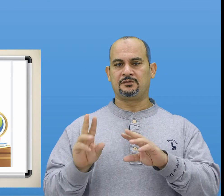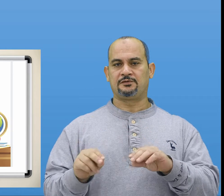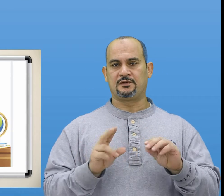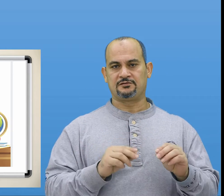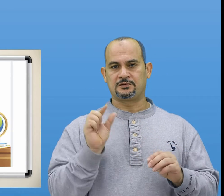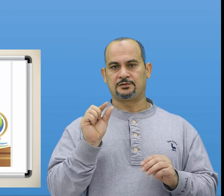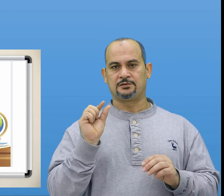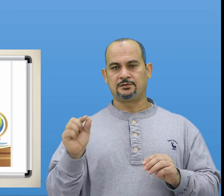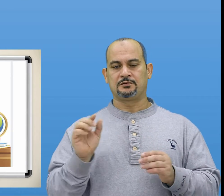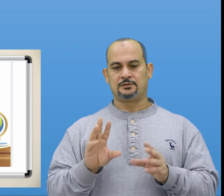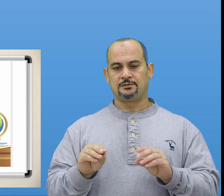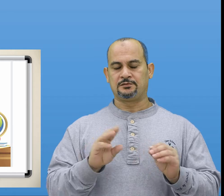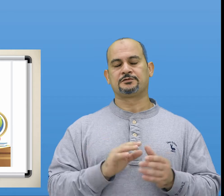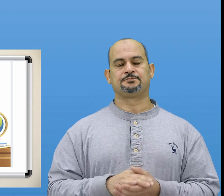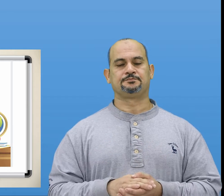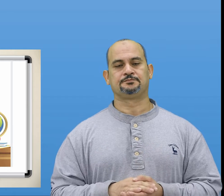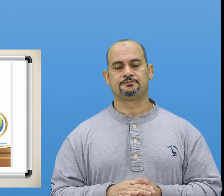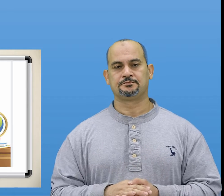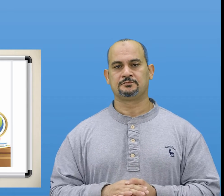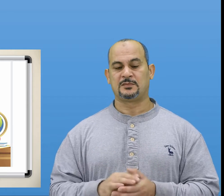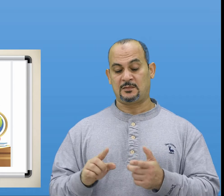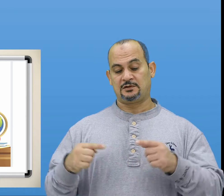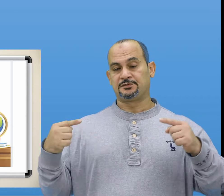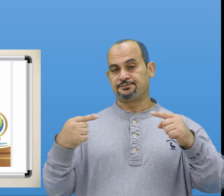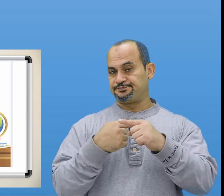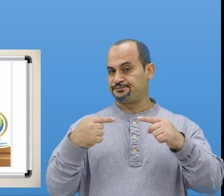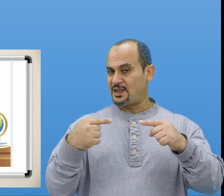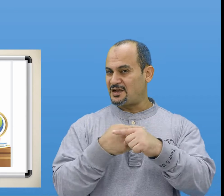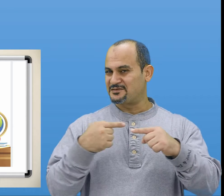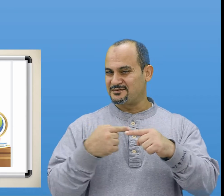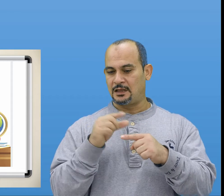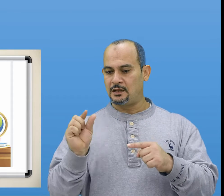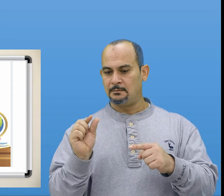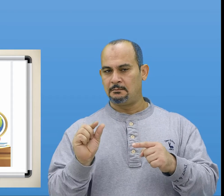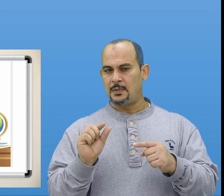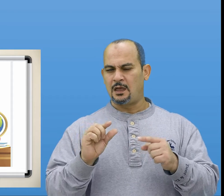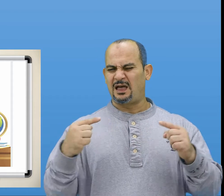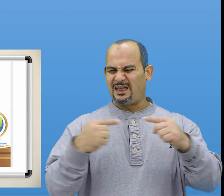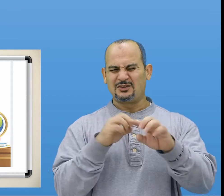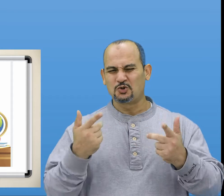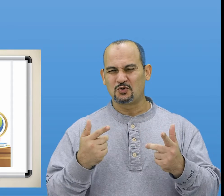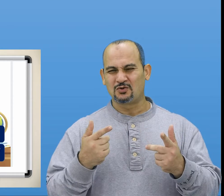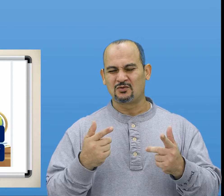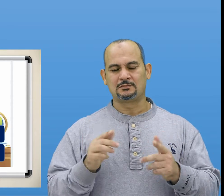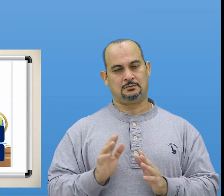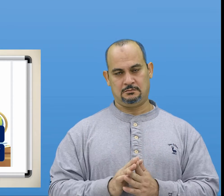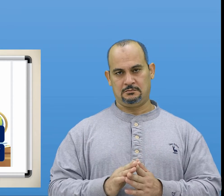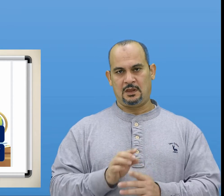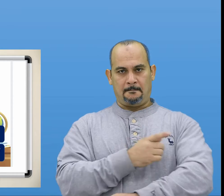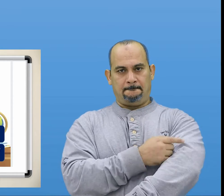this photo represents? So, I think you got it. So, correct. This